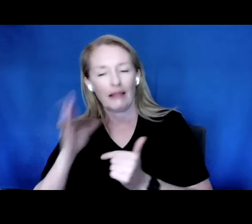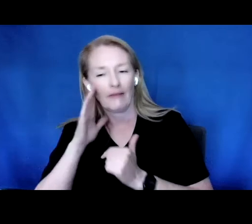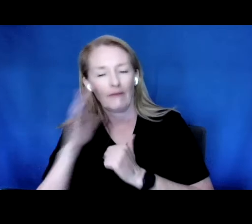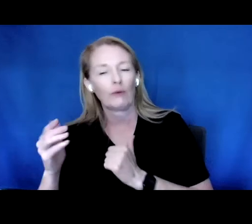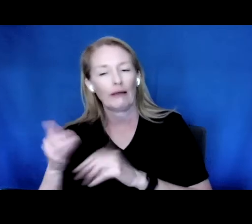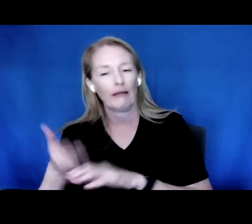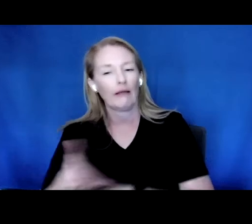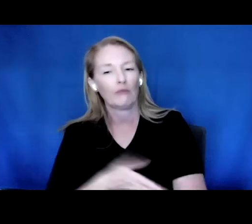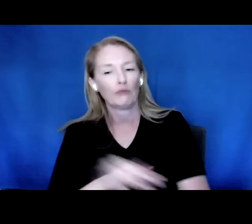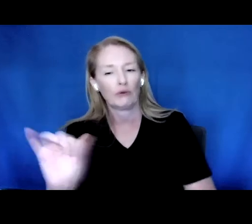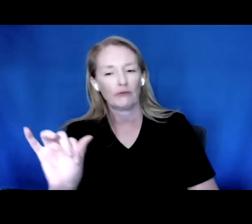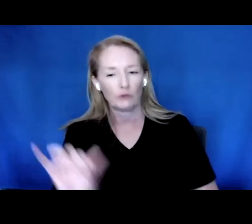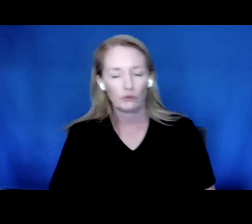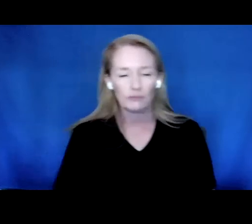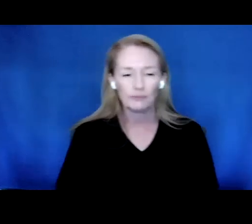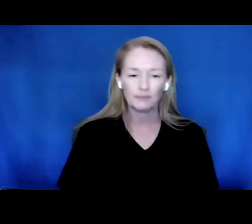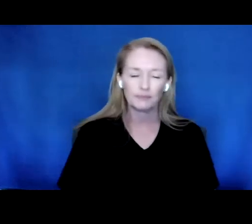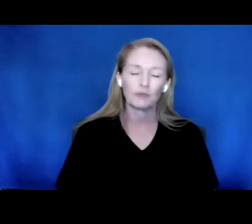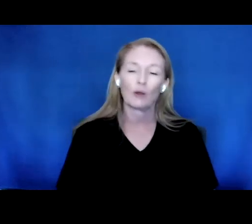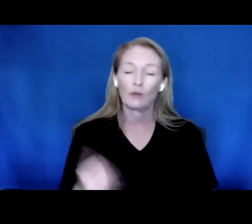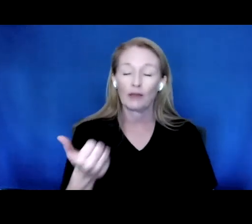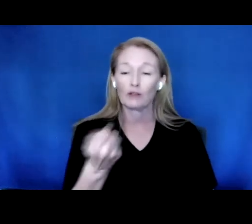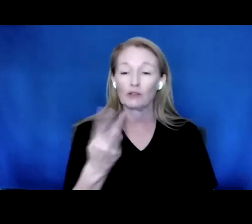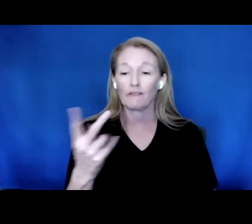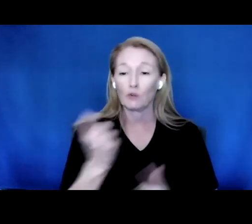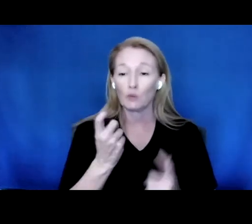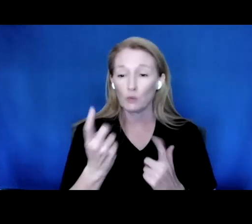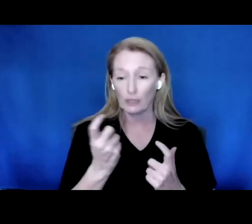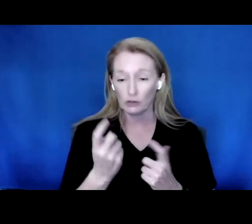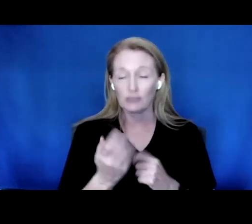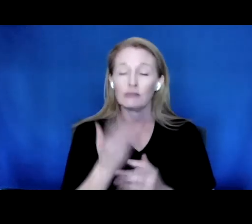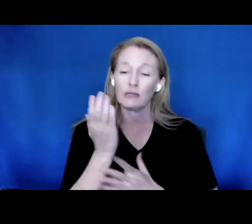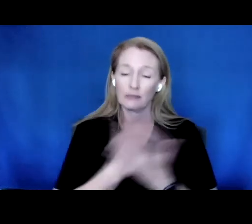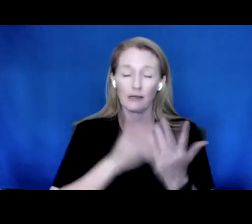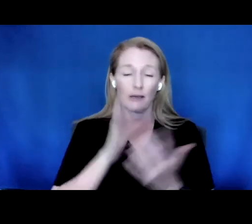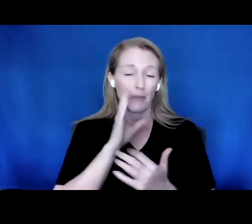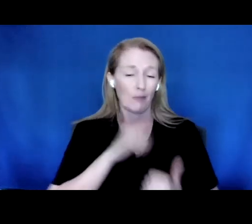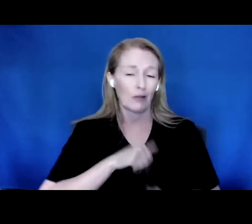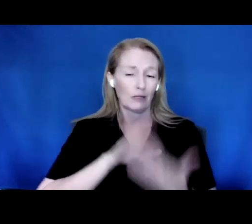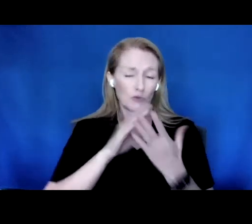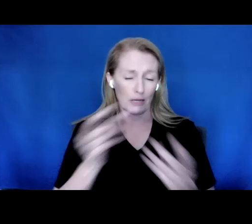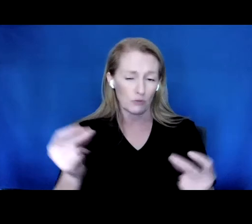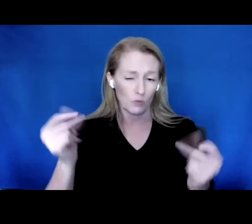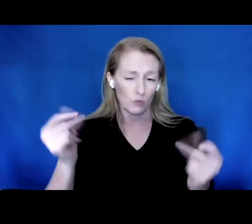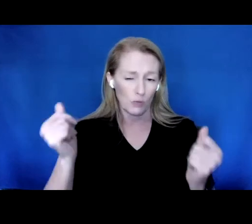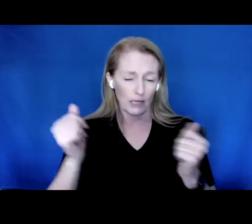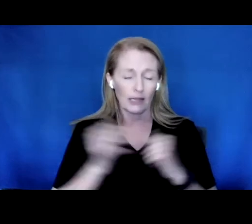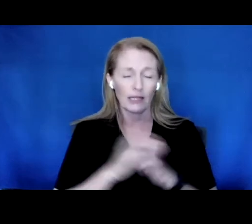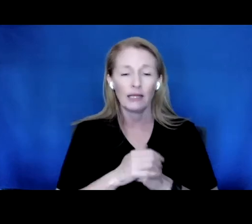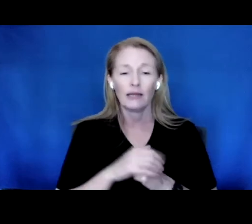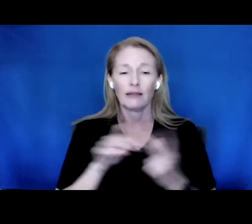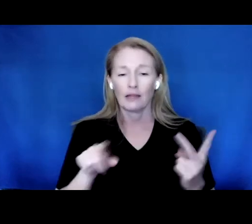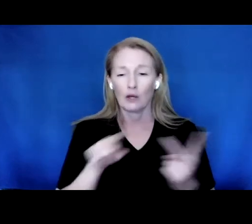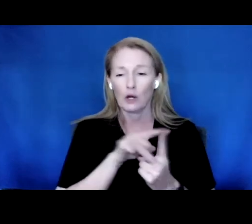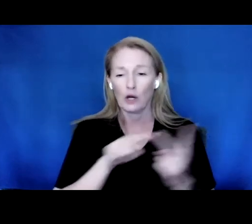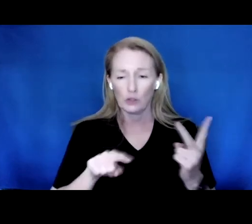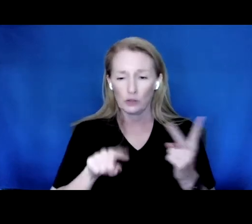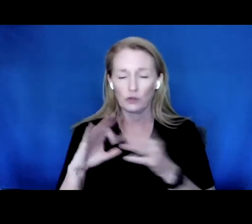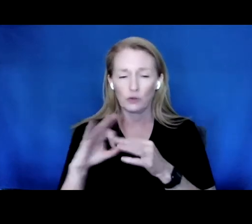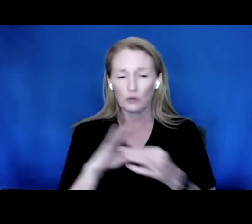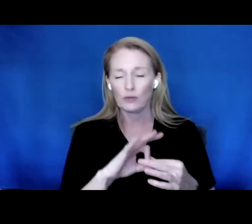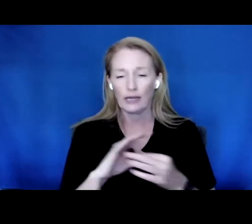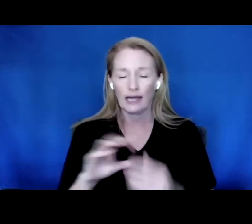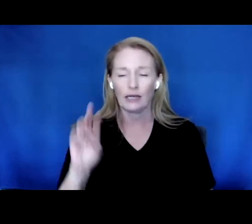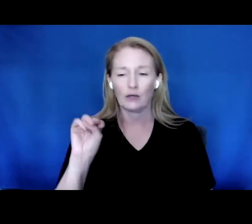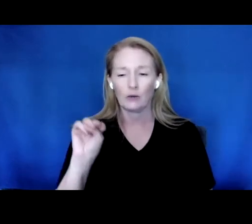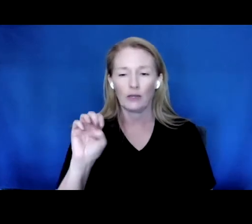in. Some I'll go ahead and address really quickly, and I do have two on regarding methodology for you, Stephanie. So the